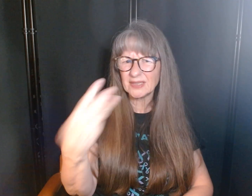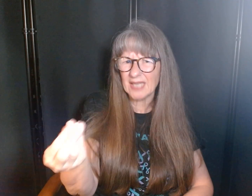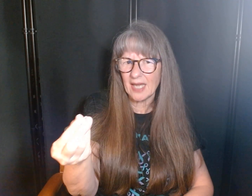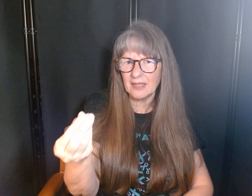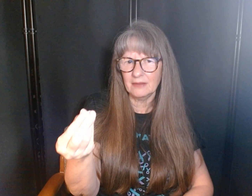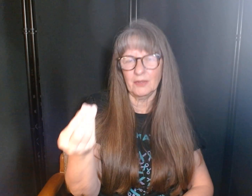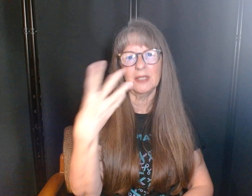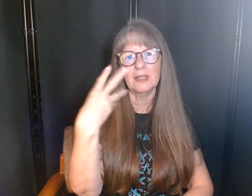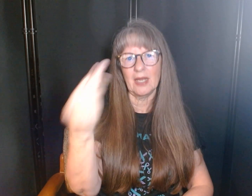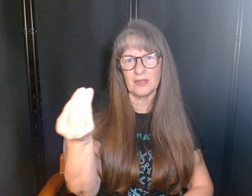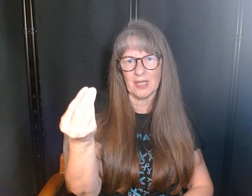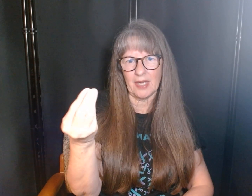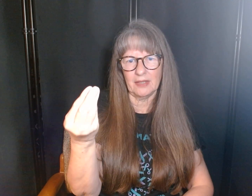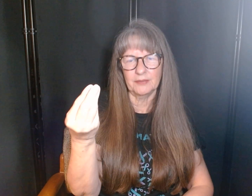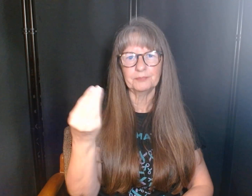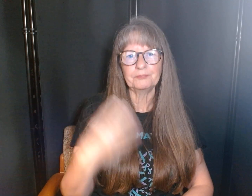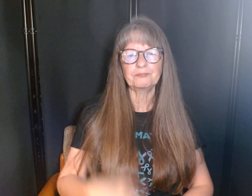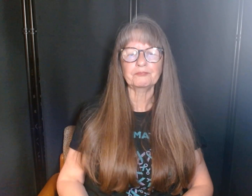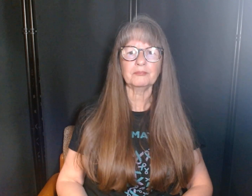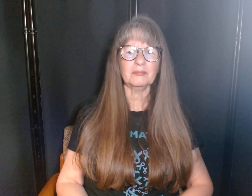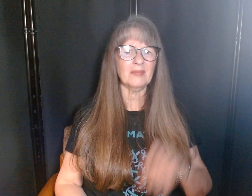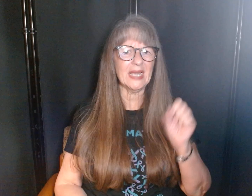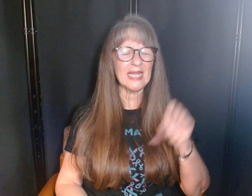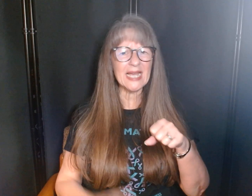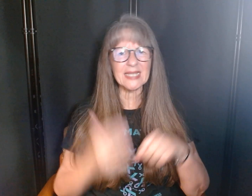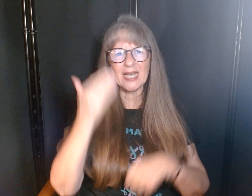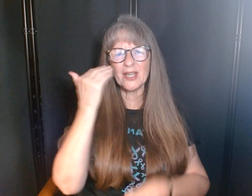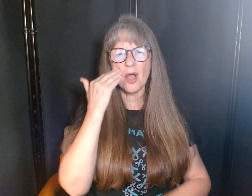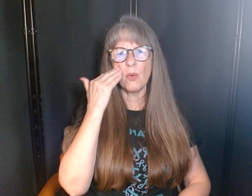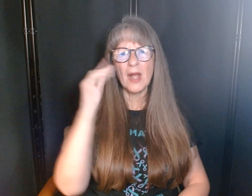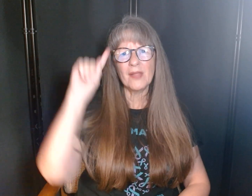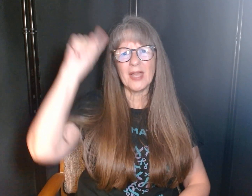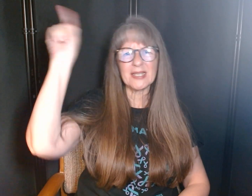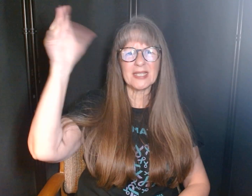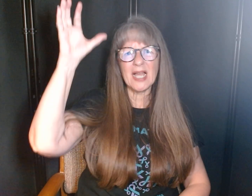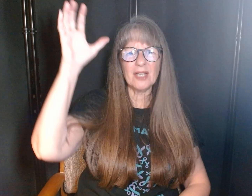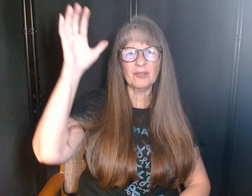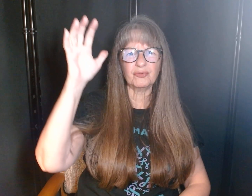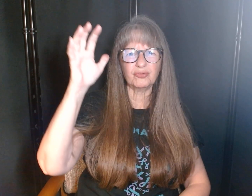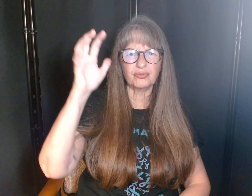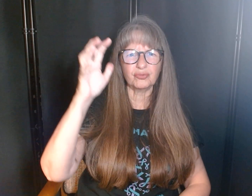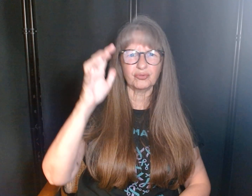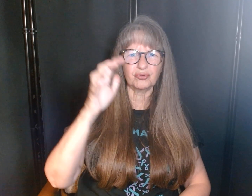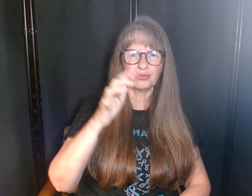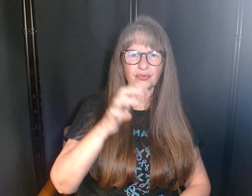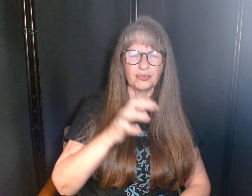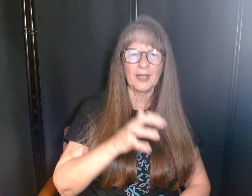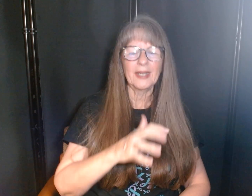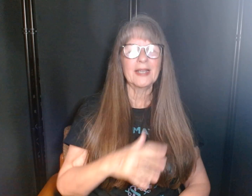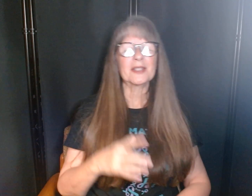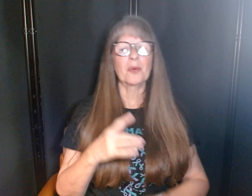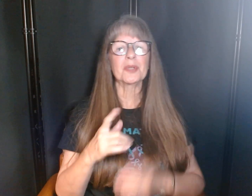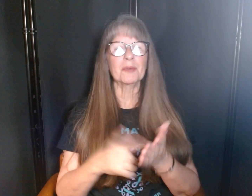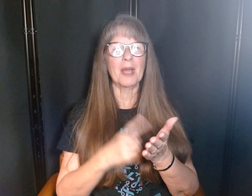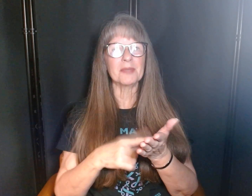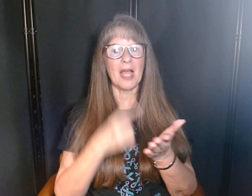outside, right? Outside. Yes, I know that sun. So sometimes I have